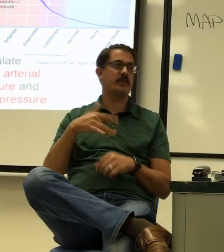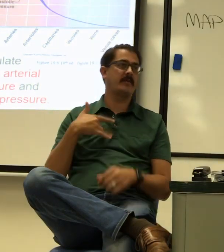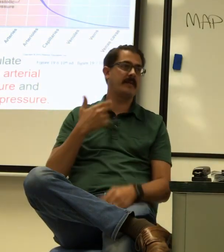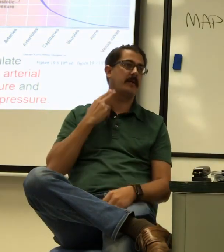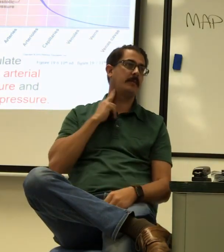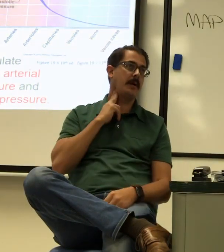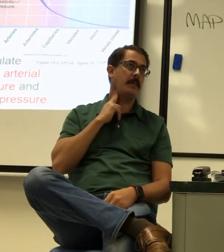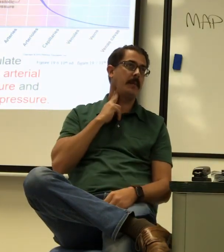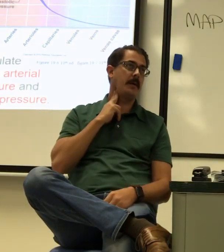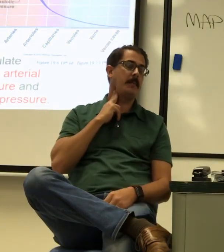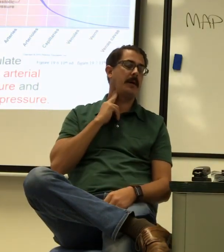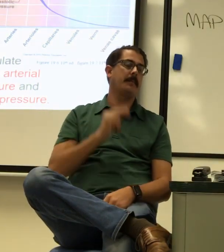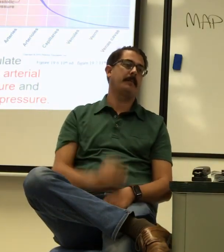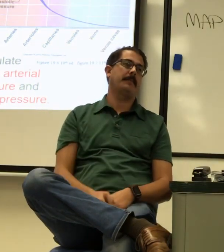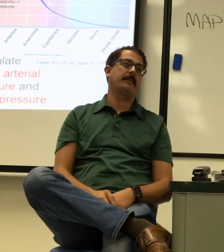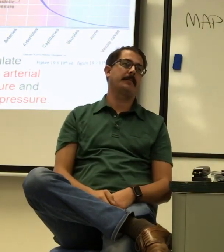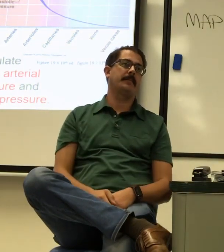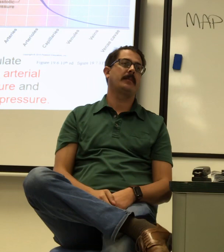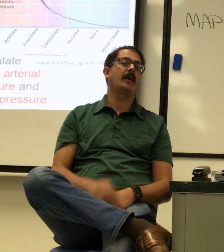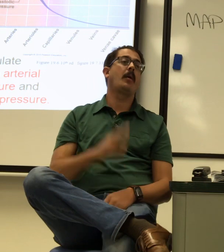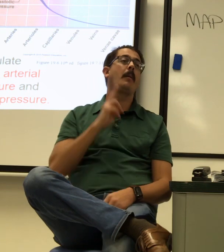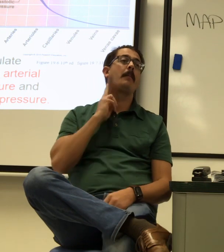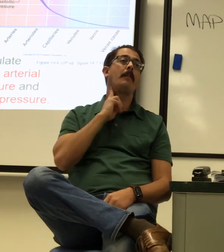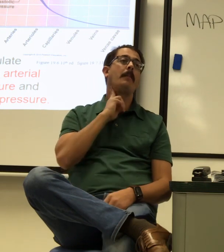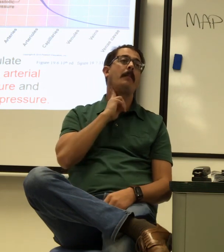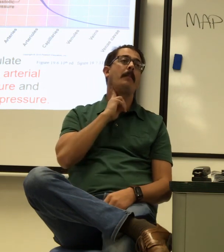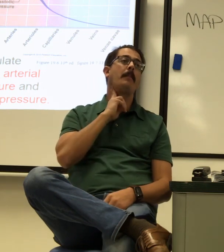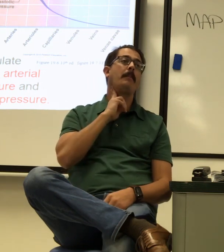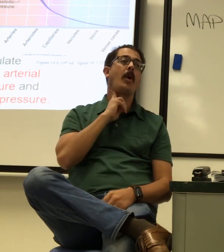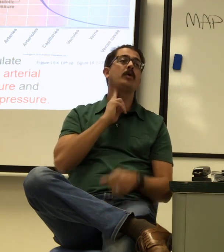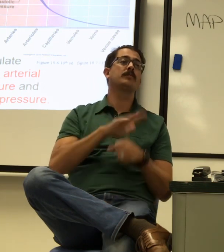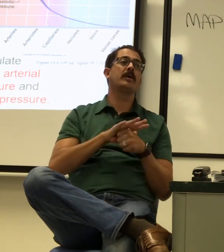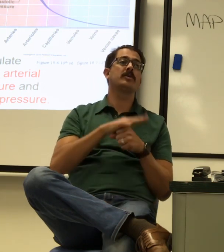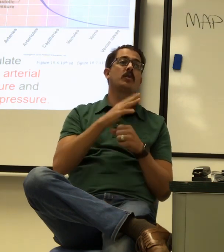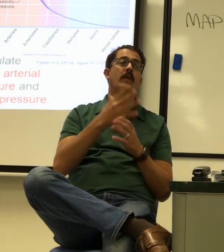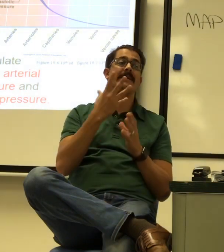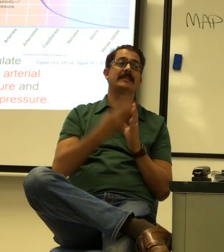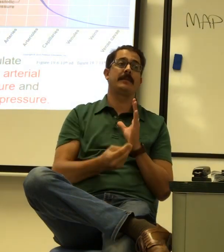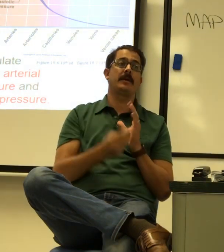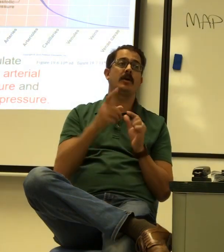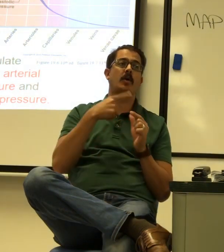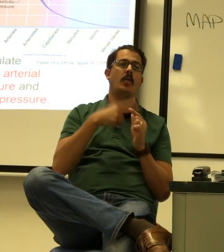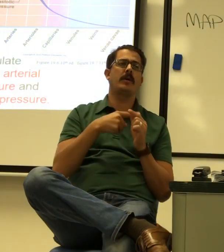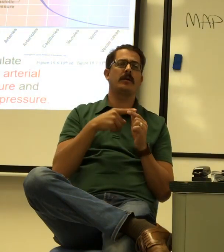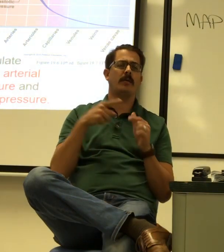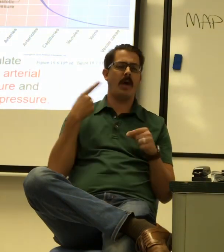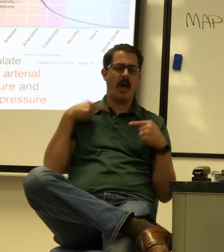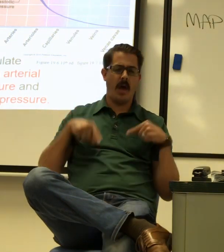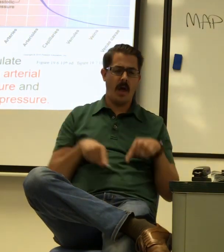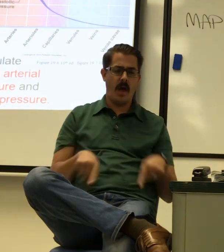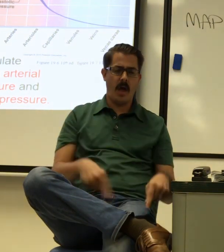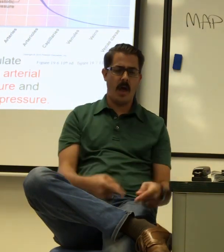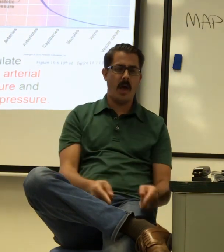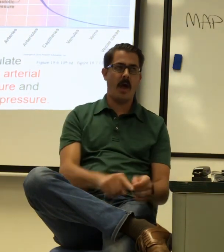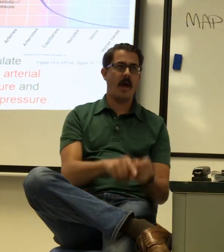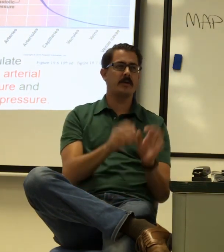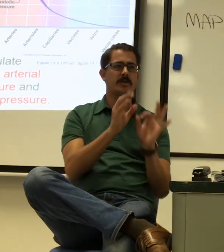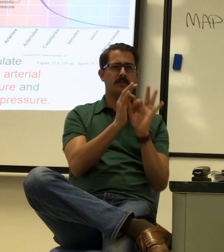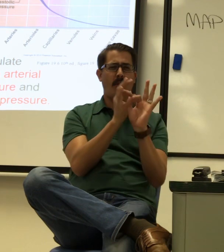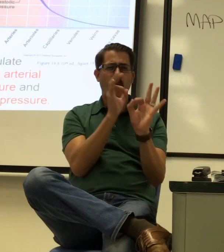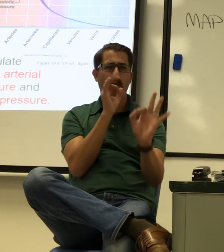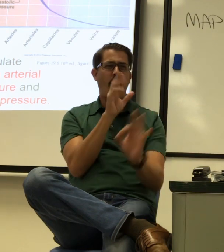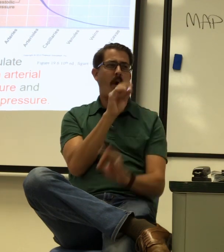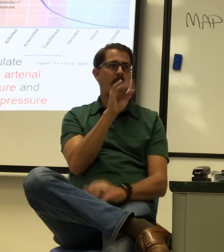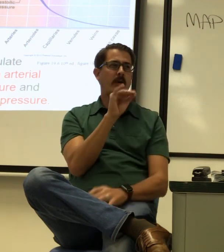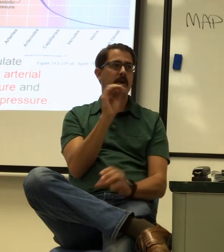Okay. Now the pulse pressure disappears when you get down to the smallest arteries. Notice that?